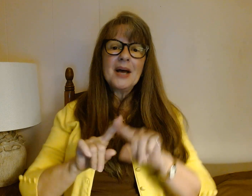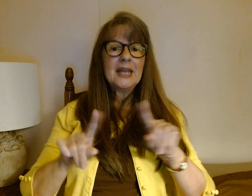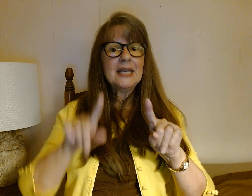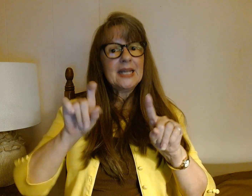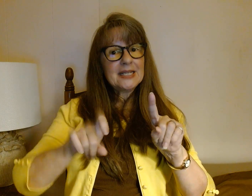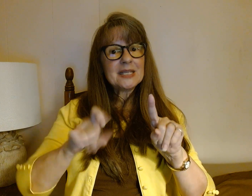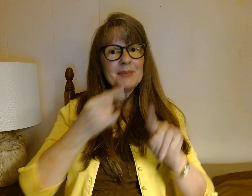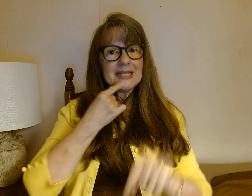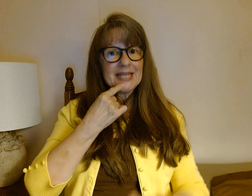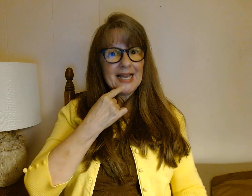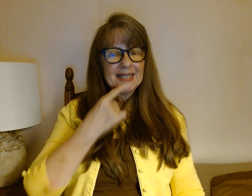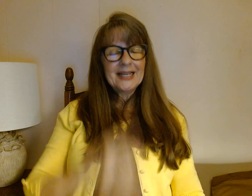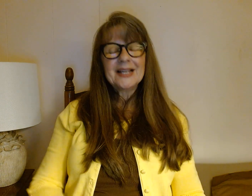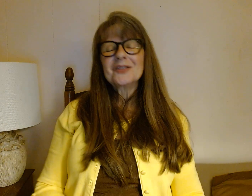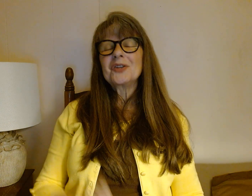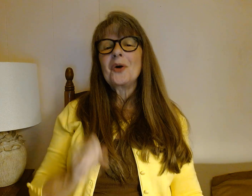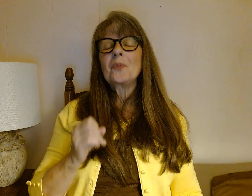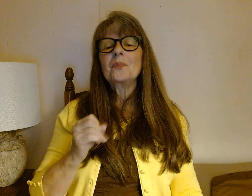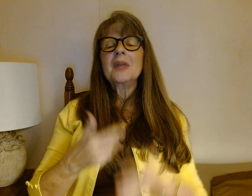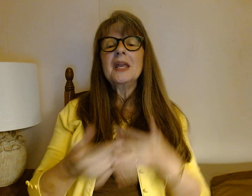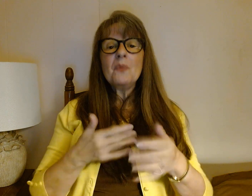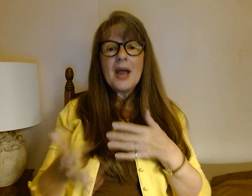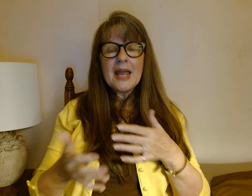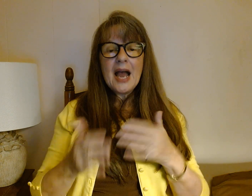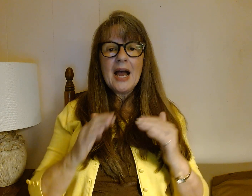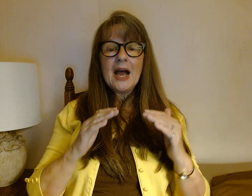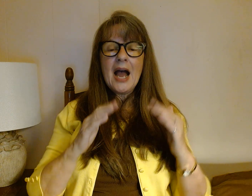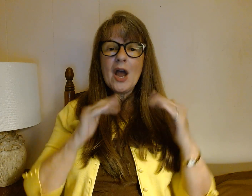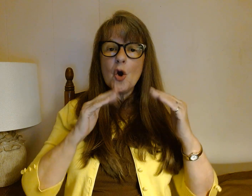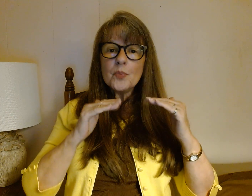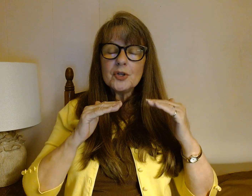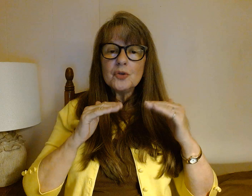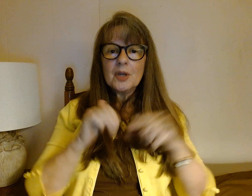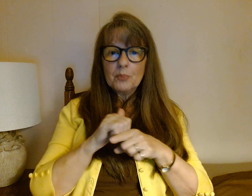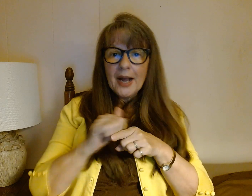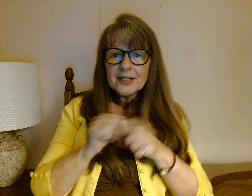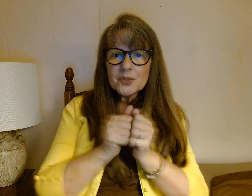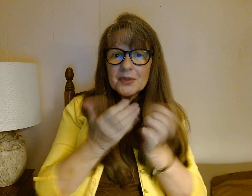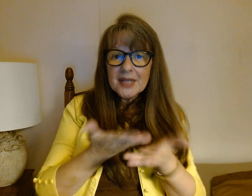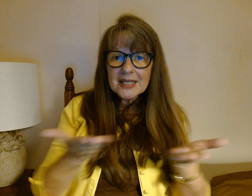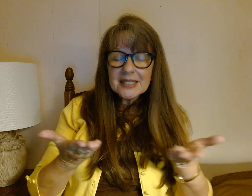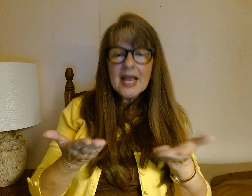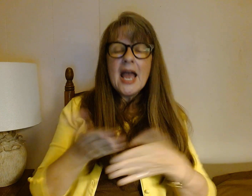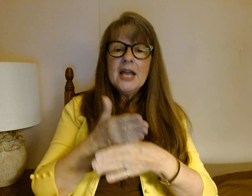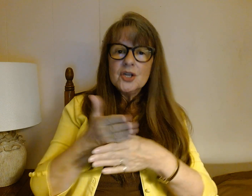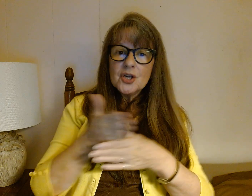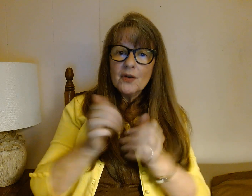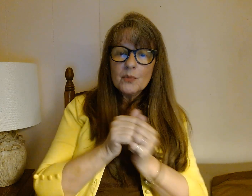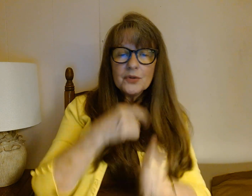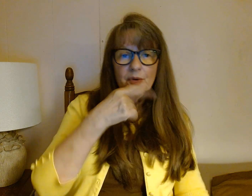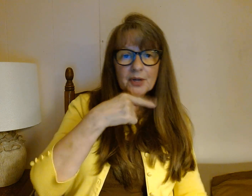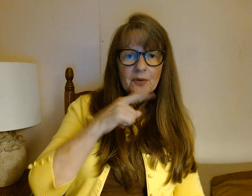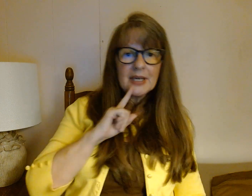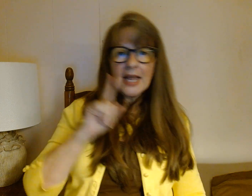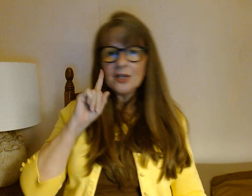it needs to be said. So anyway, I hope that you can practice with this and share it with your hearing and your